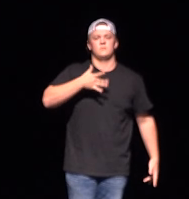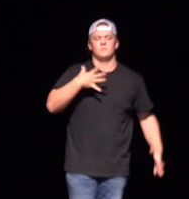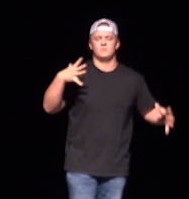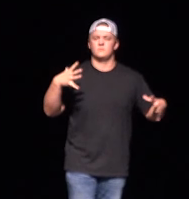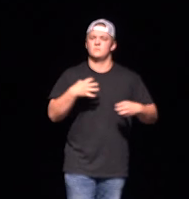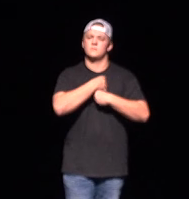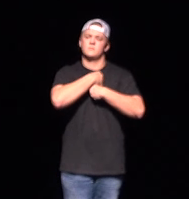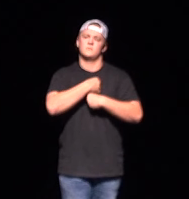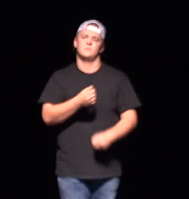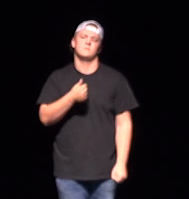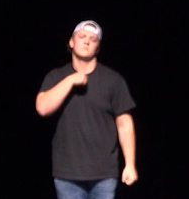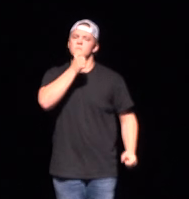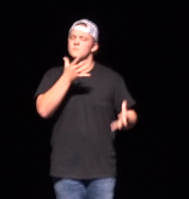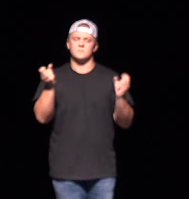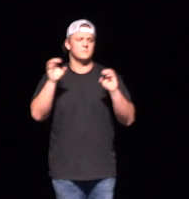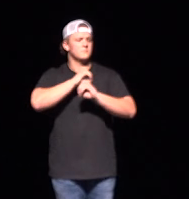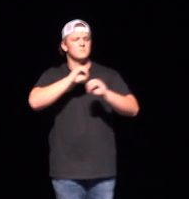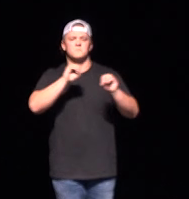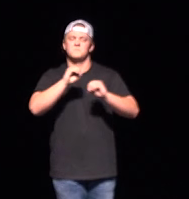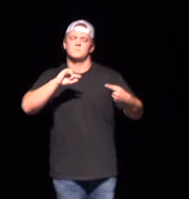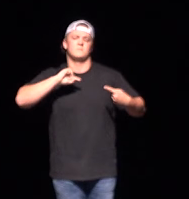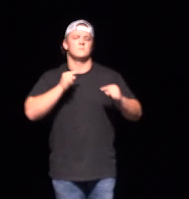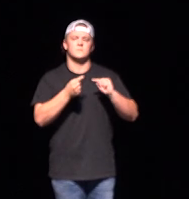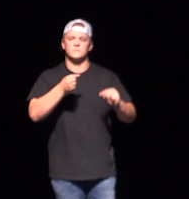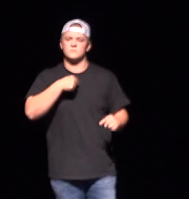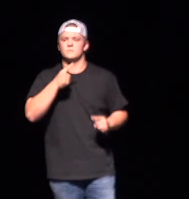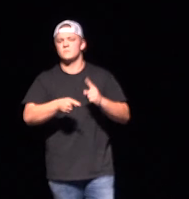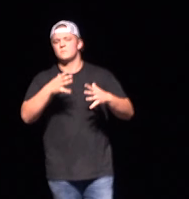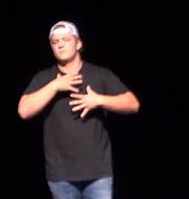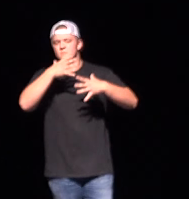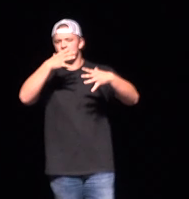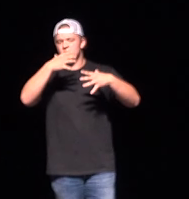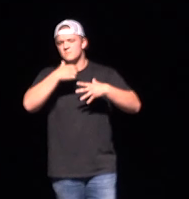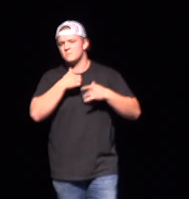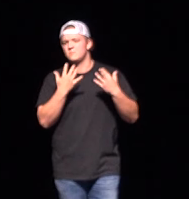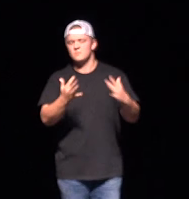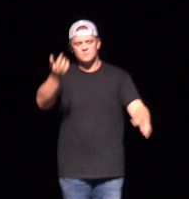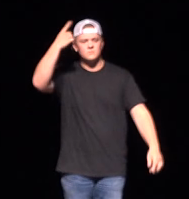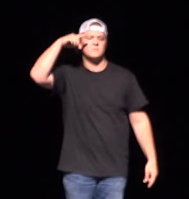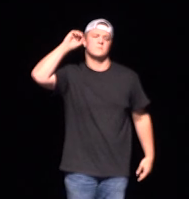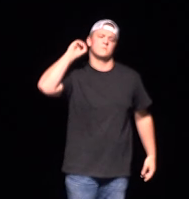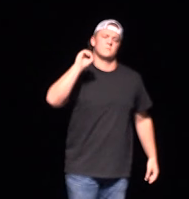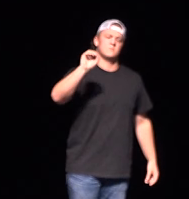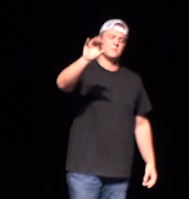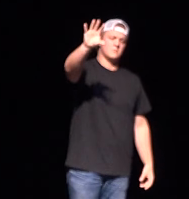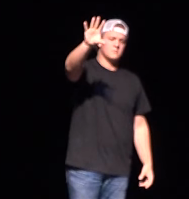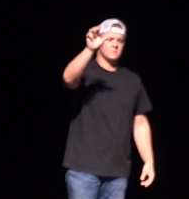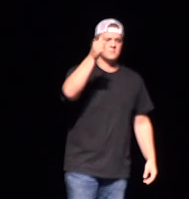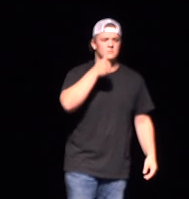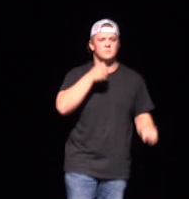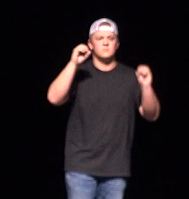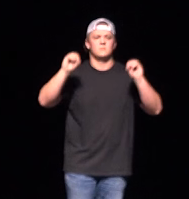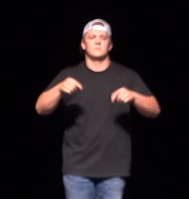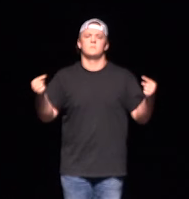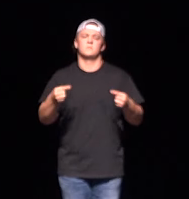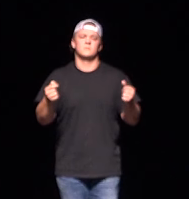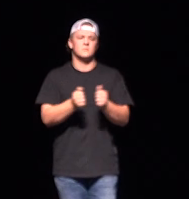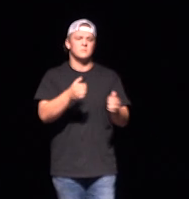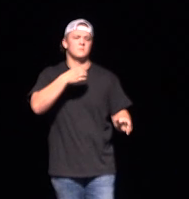feelings and hide them Cause I don't want nobody to hurt me I can't breathe, I'm gonna breathe, exhale Took my pen with